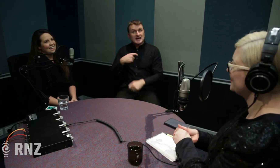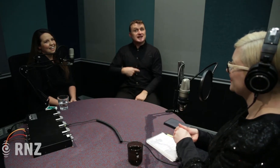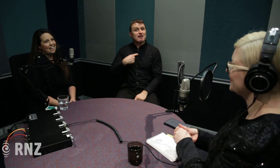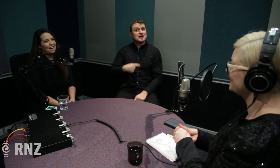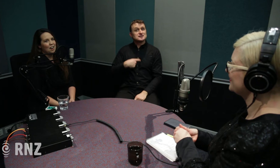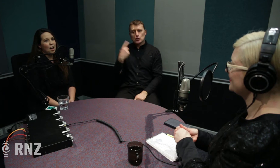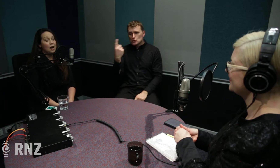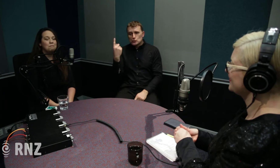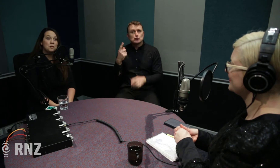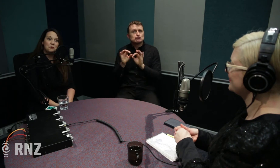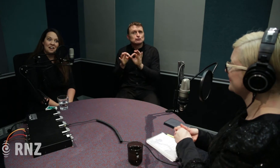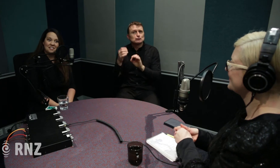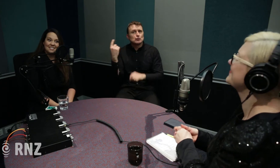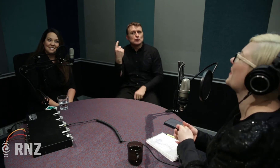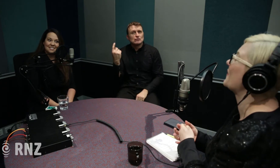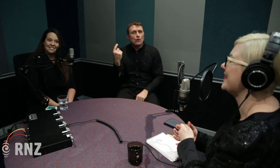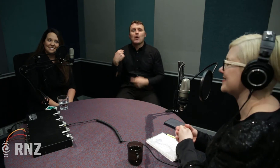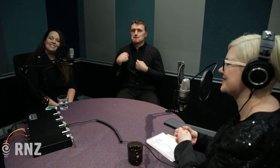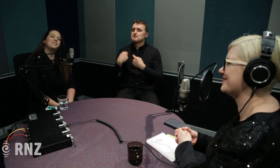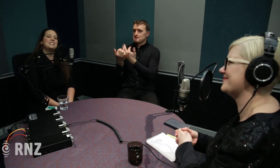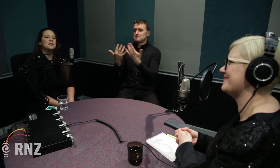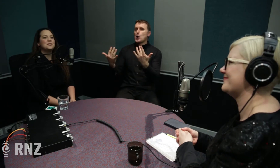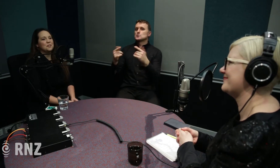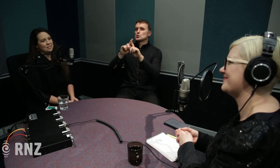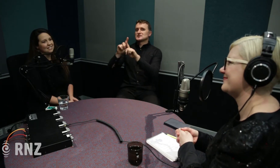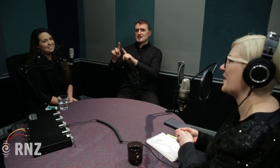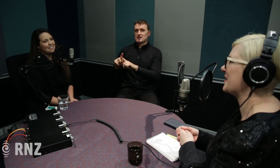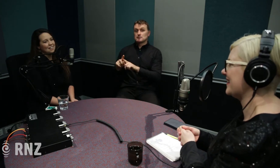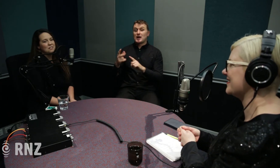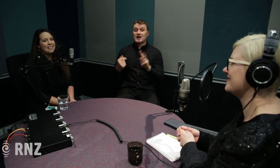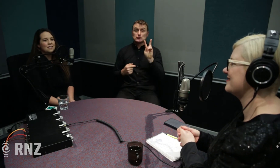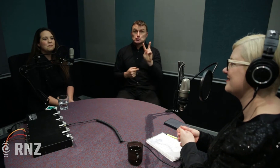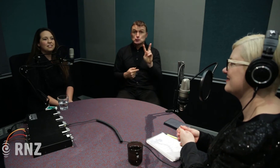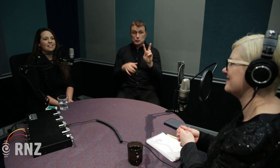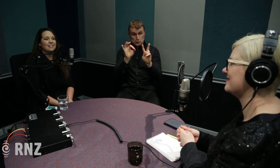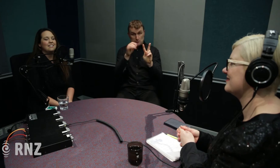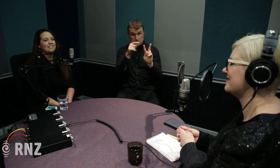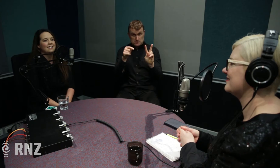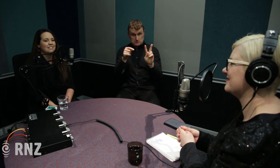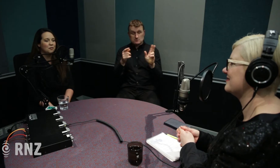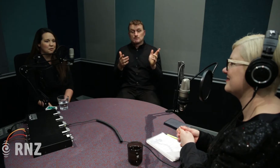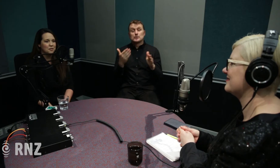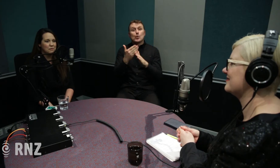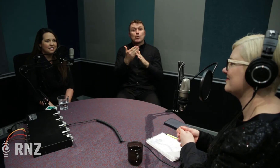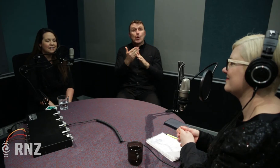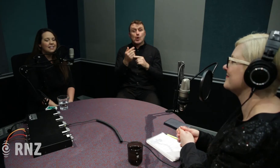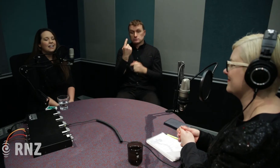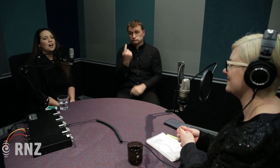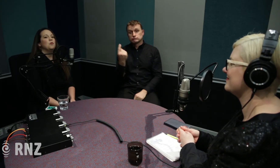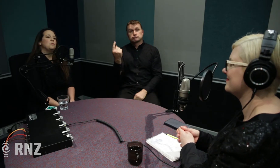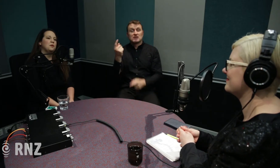for? Multiple characters. Right. So there's two interpreters. Okay. We either work as a solo